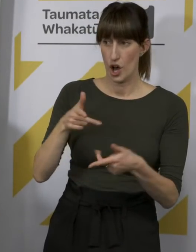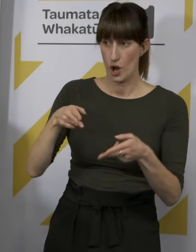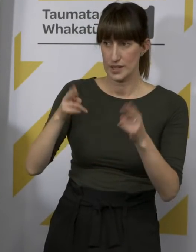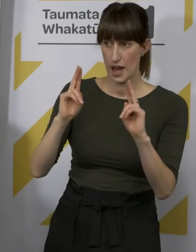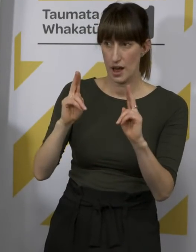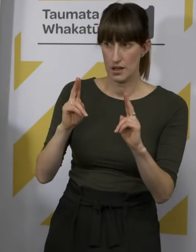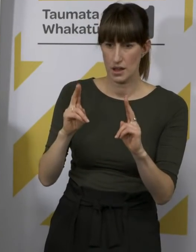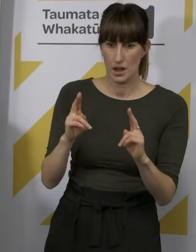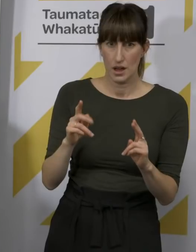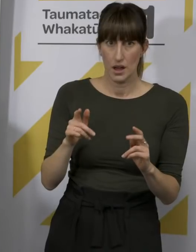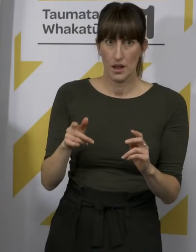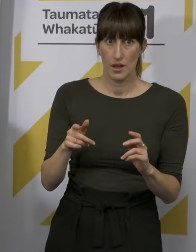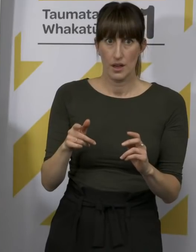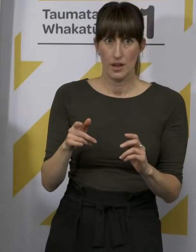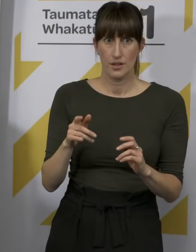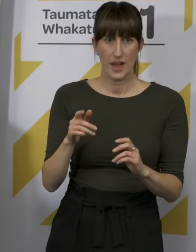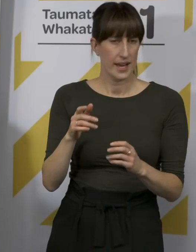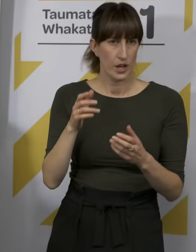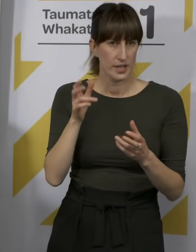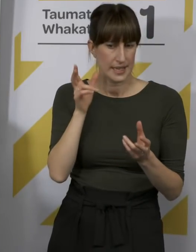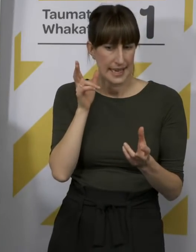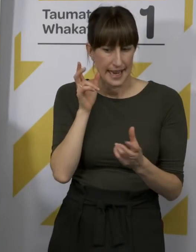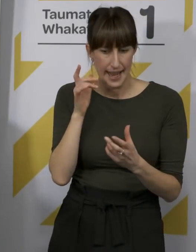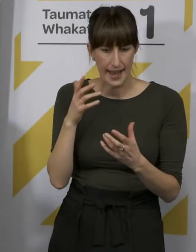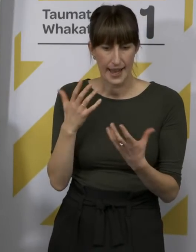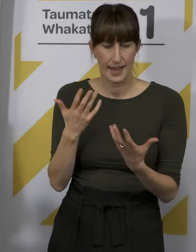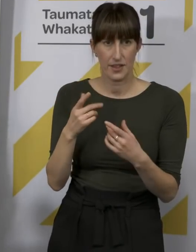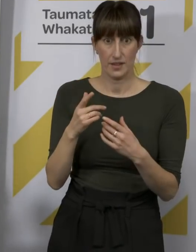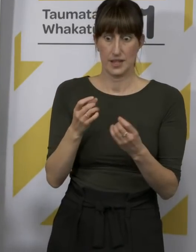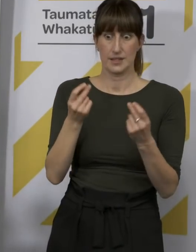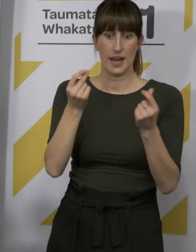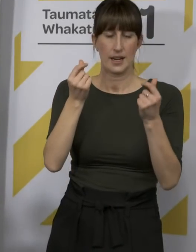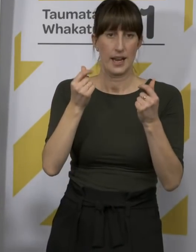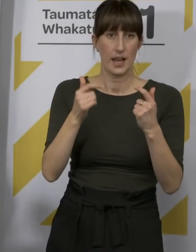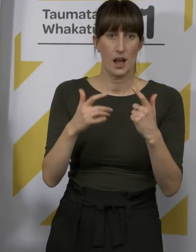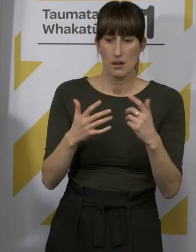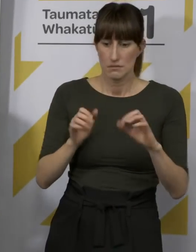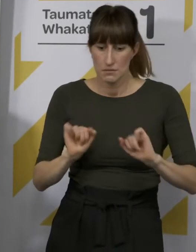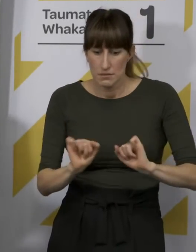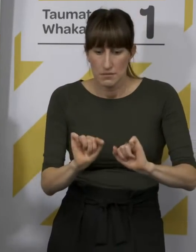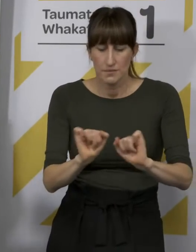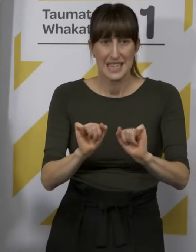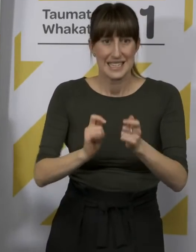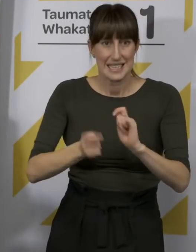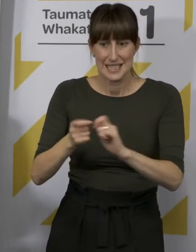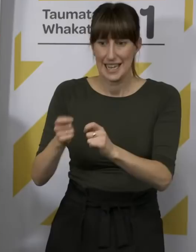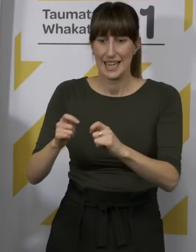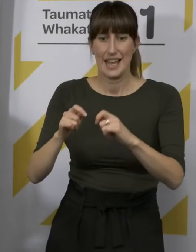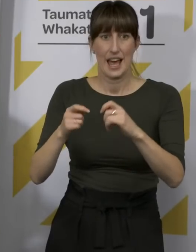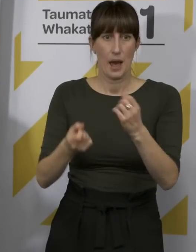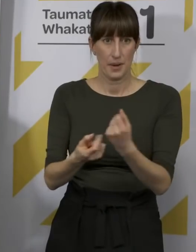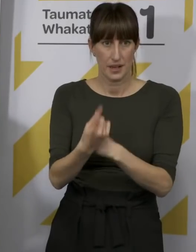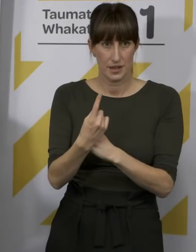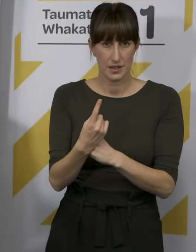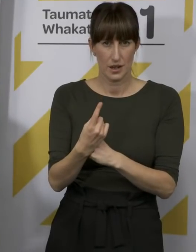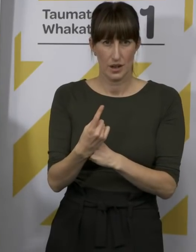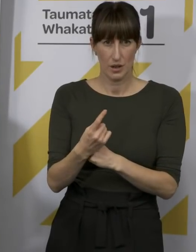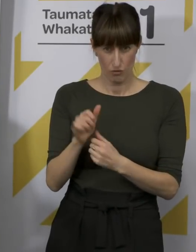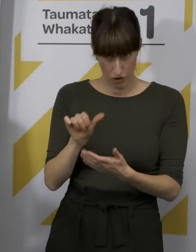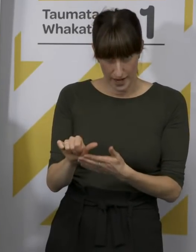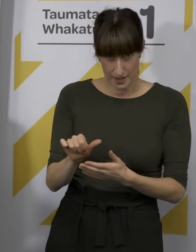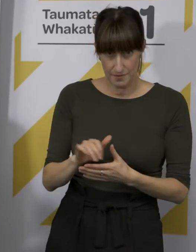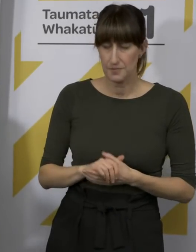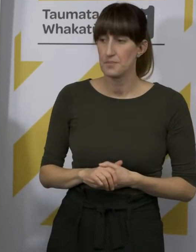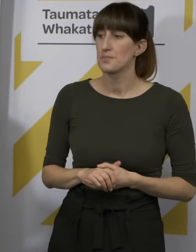this hustle to test. Is that what happened? Look, I think there was testing being rolled out. That was started with the day